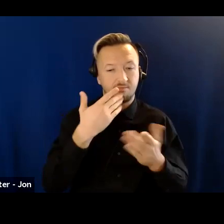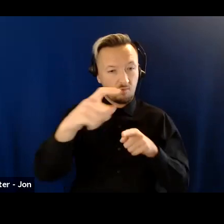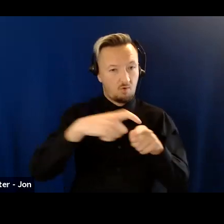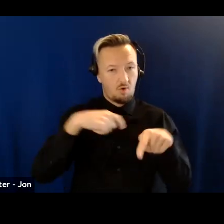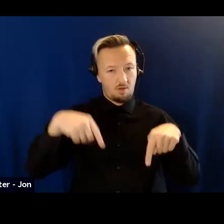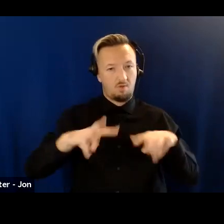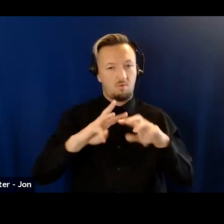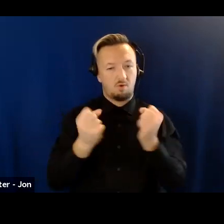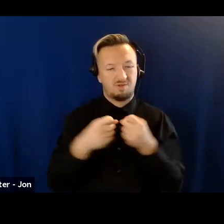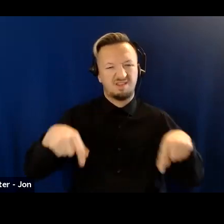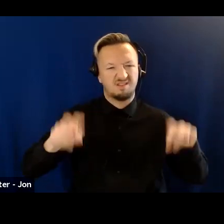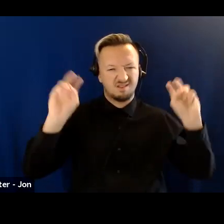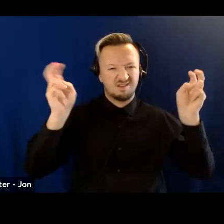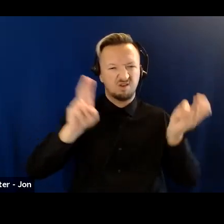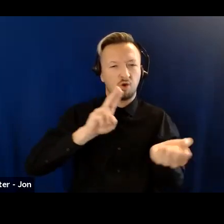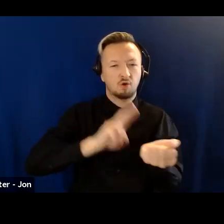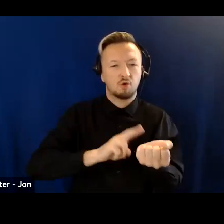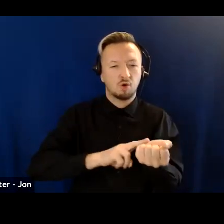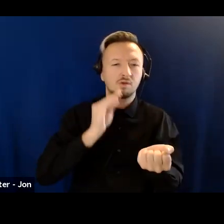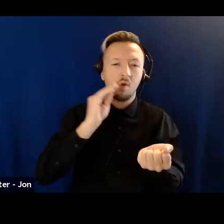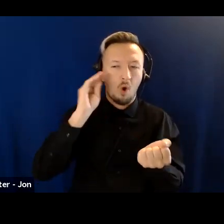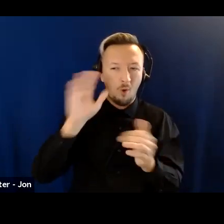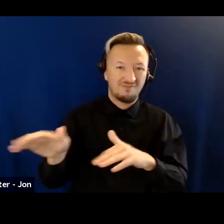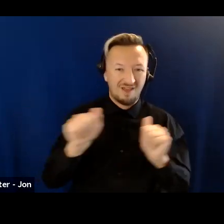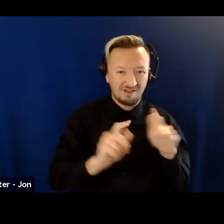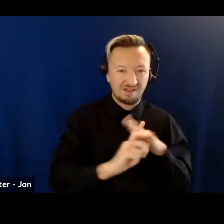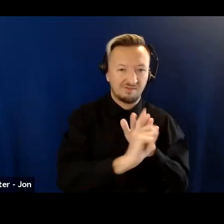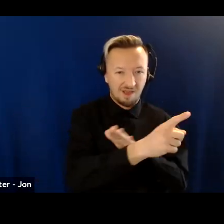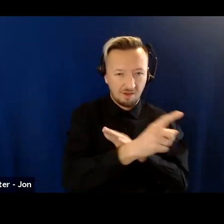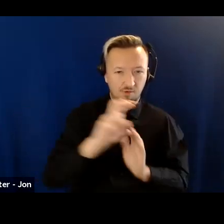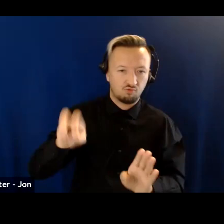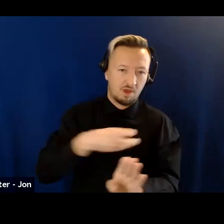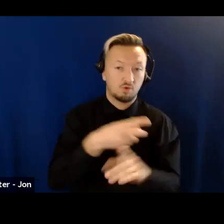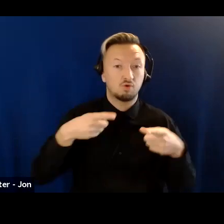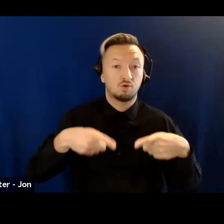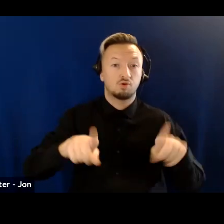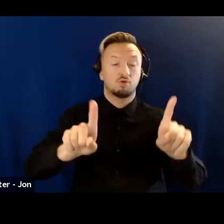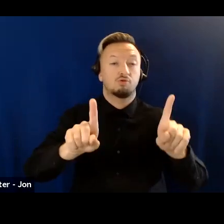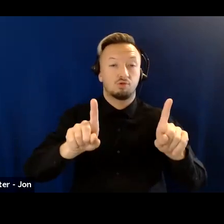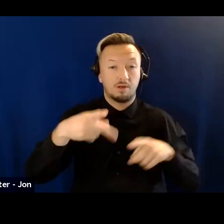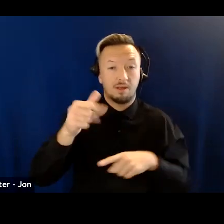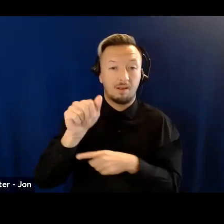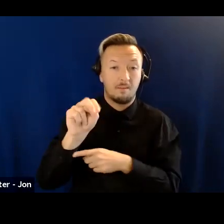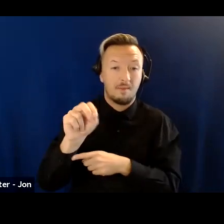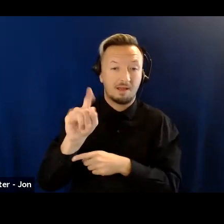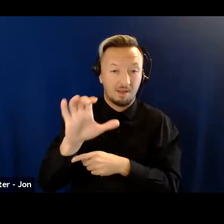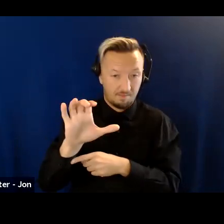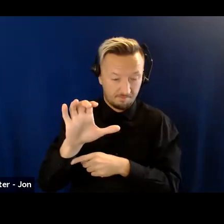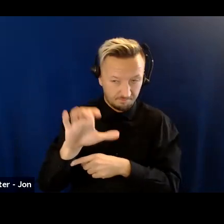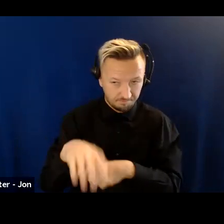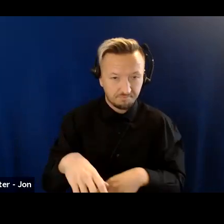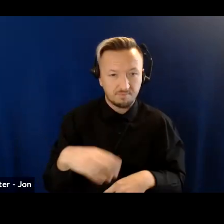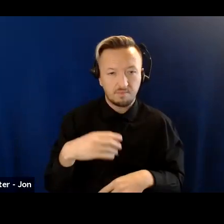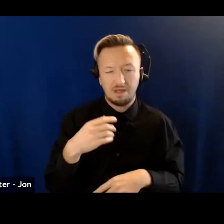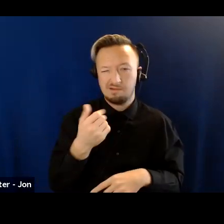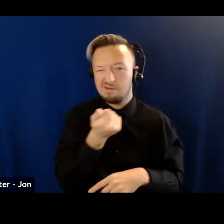workshop, Nursing Home Evacuation, Relocation, and Transition During a Pandemic. I want to mention a few housekeeping items before